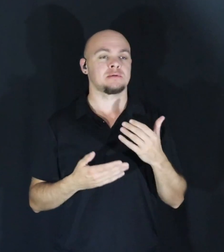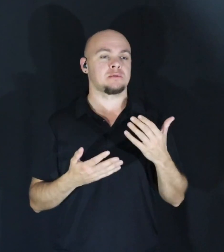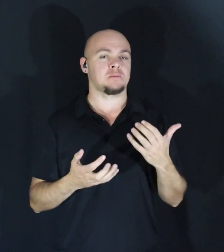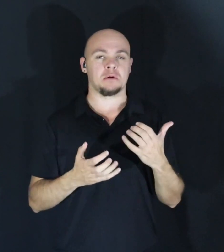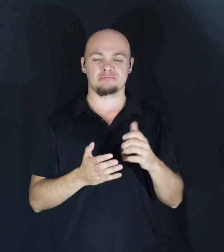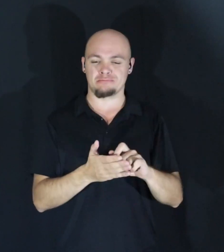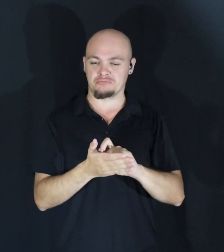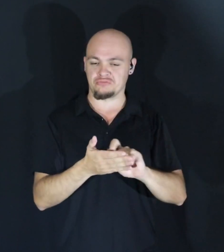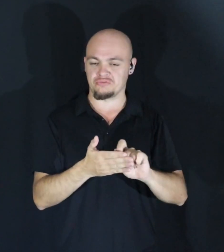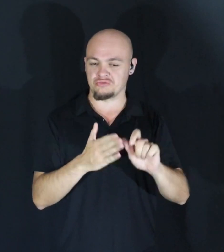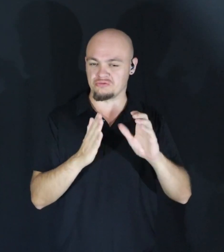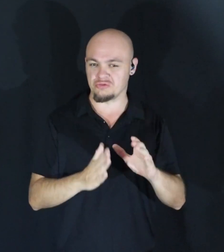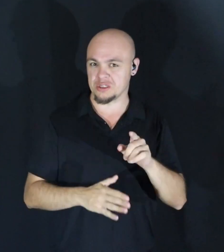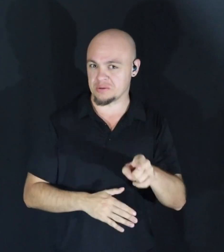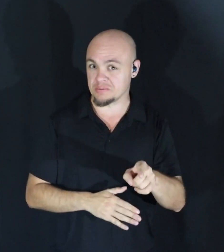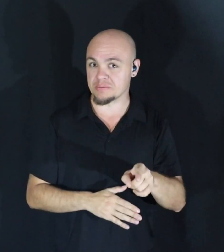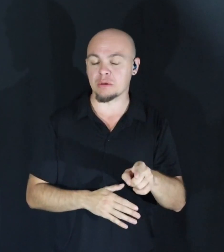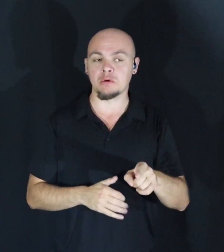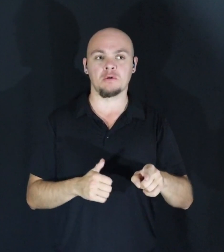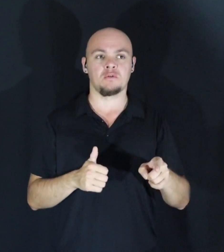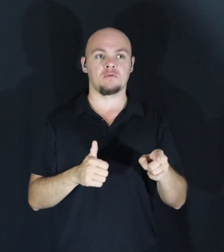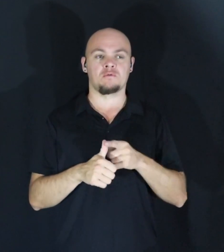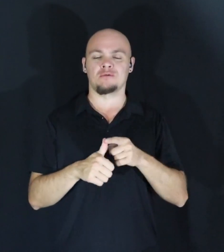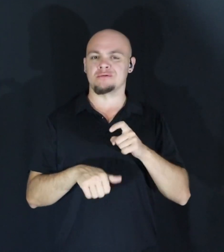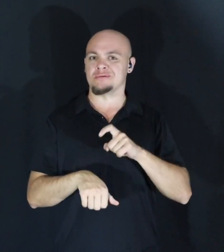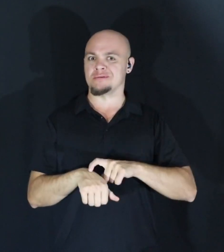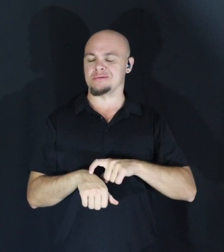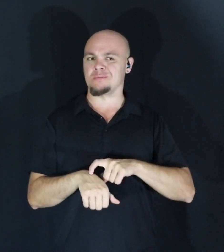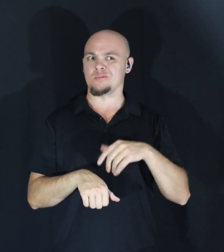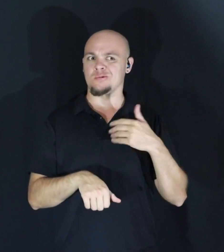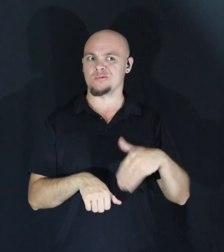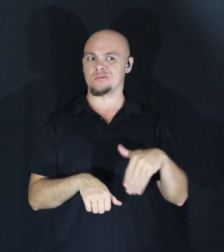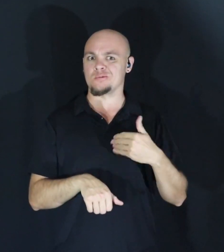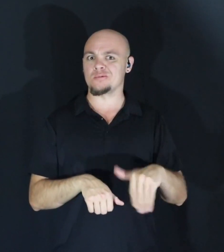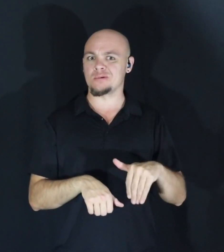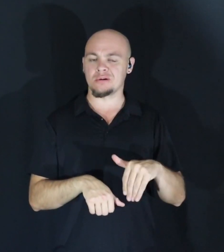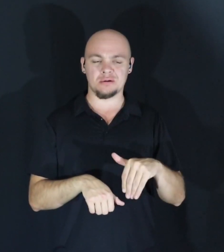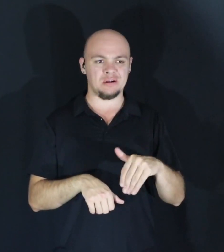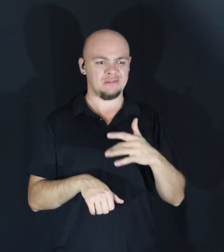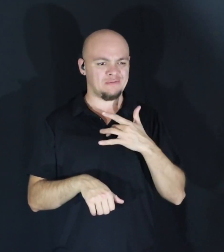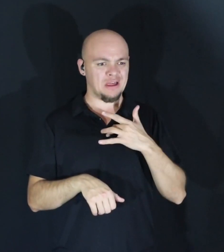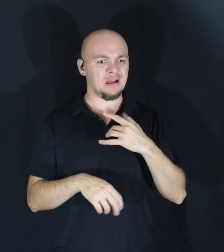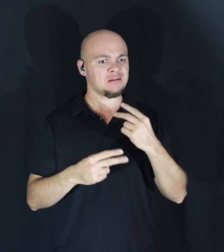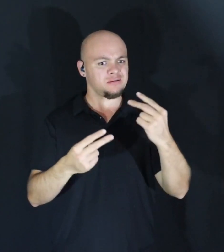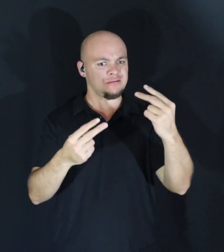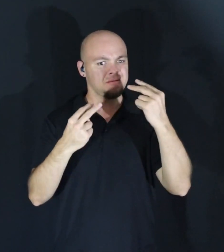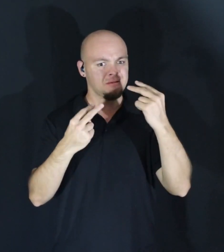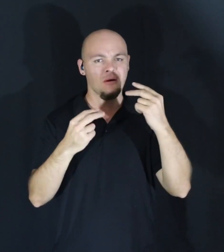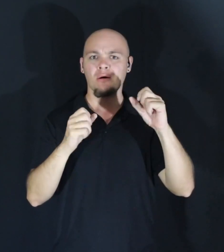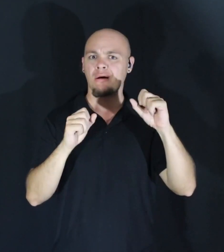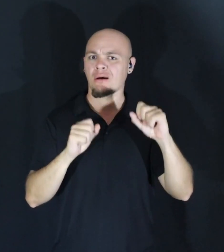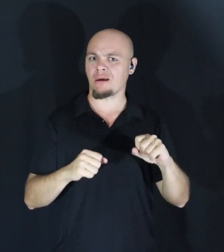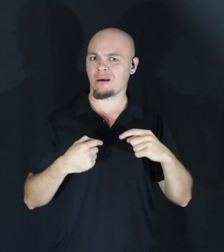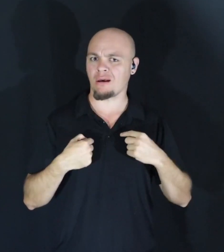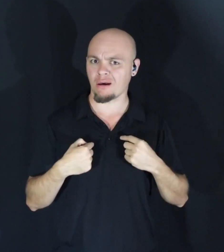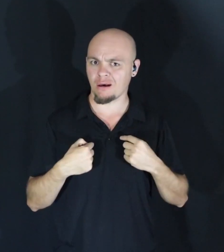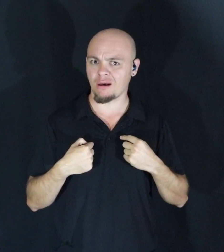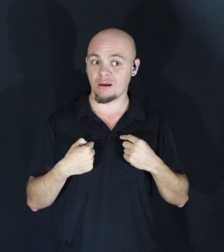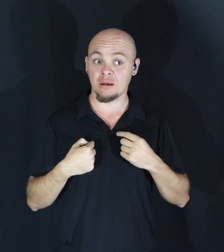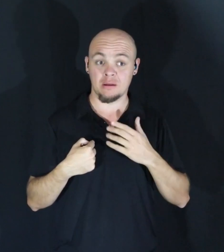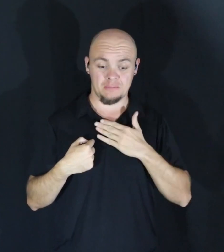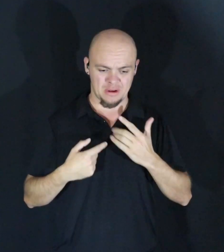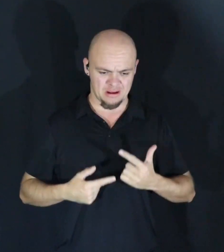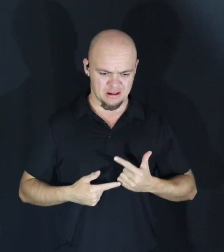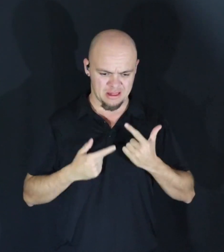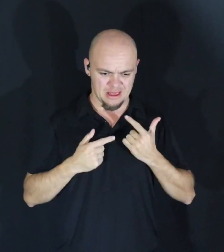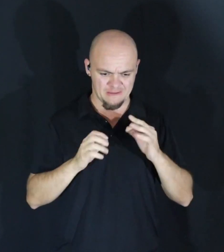writer. And for the first time, I became visible. I realized that my life mattered, that